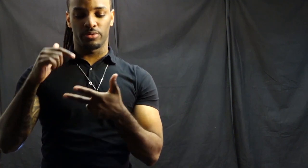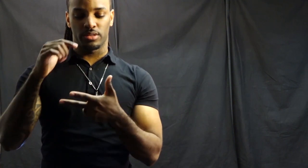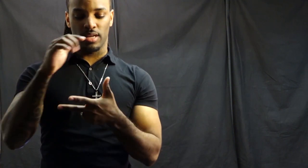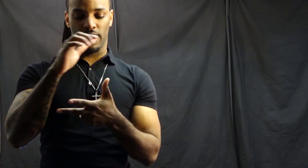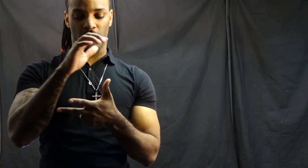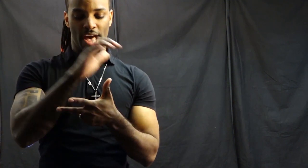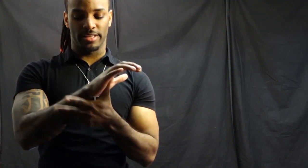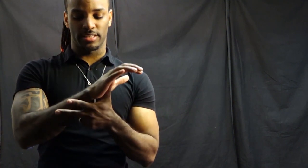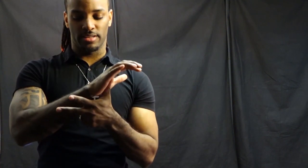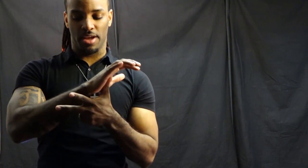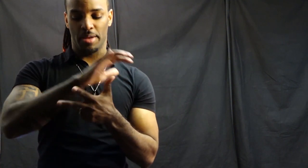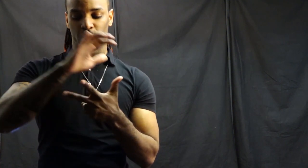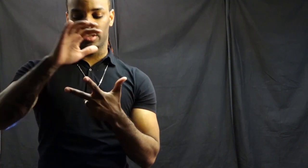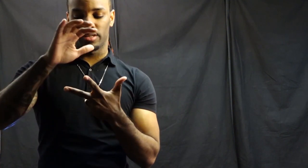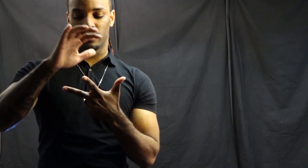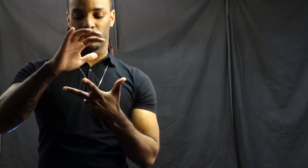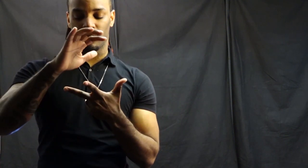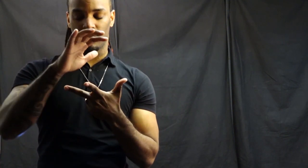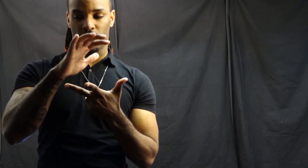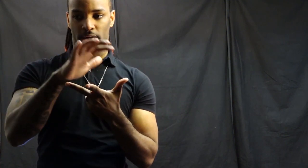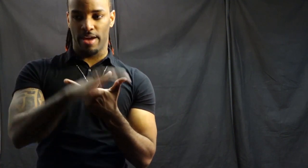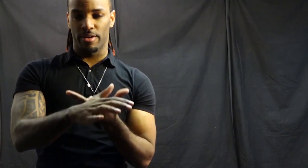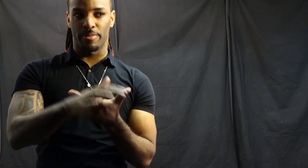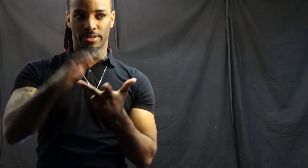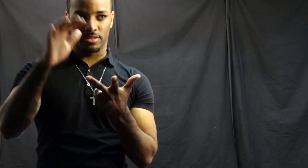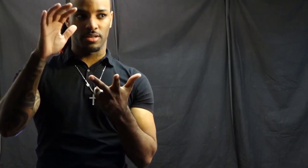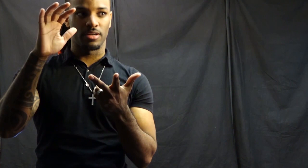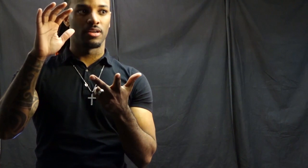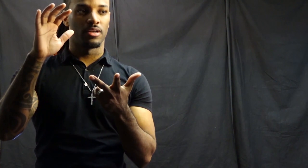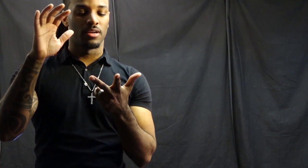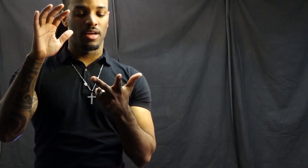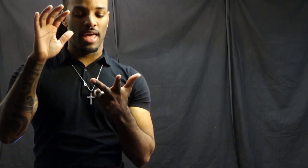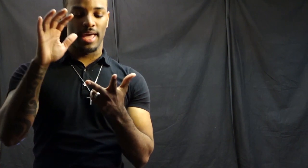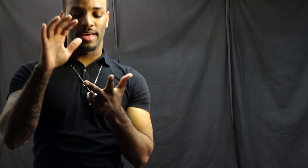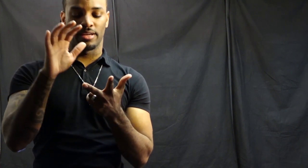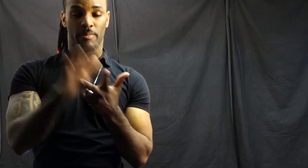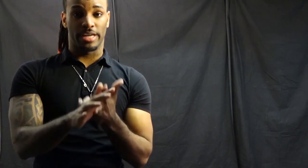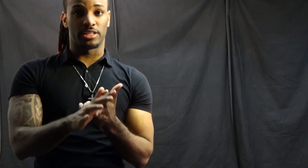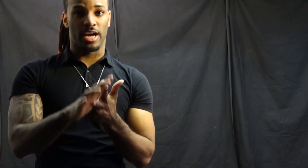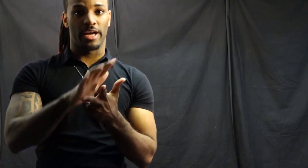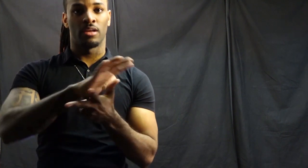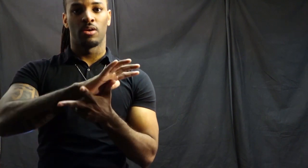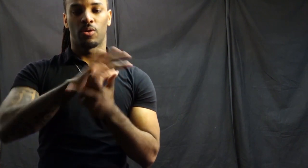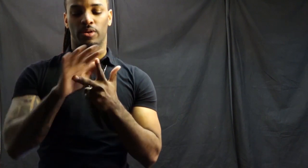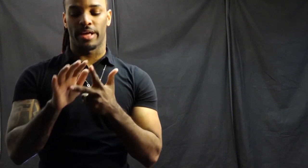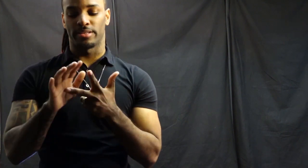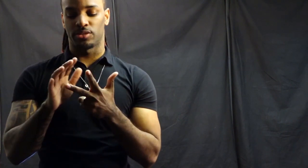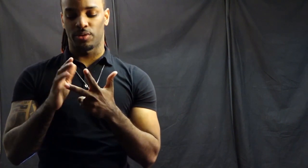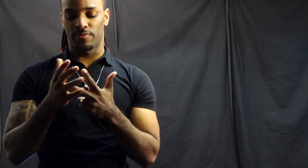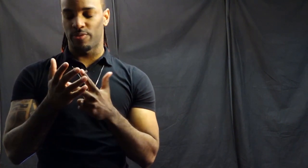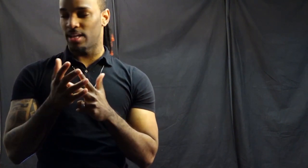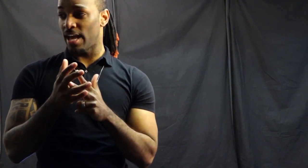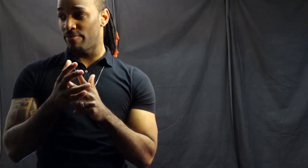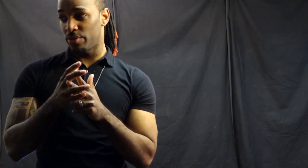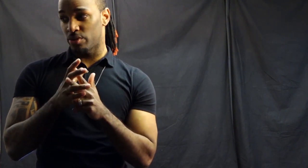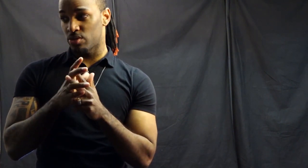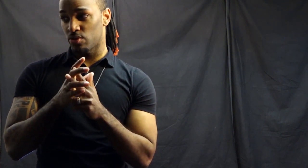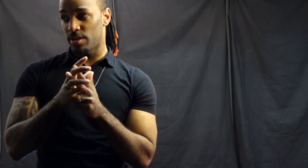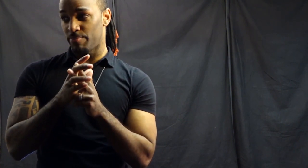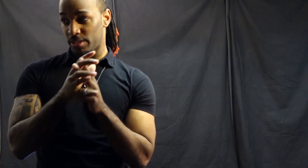post Alexander Hamilton, Aaron Burser, and my shot online. So if we can have those three put